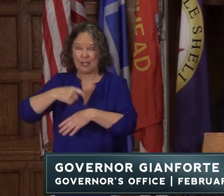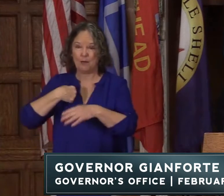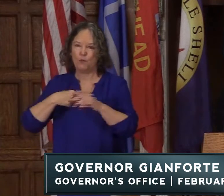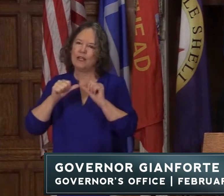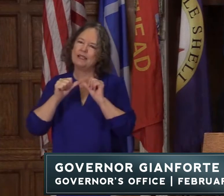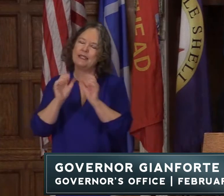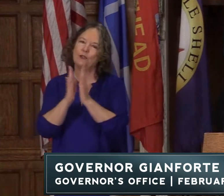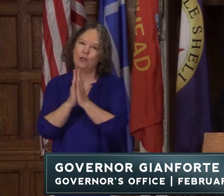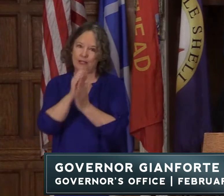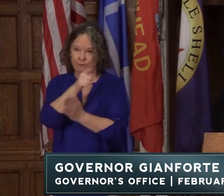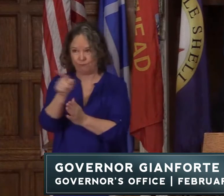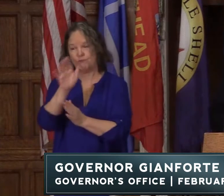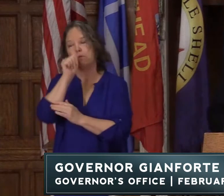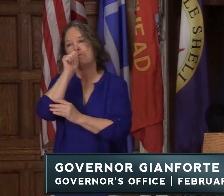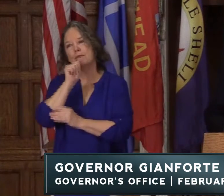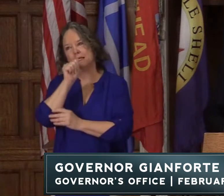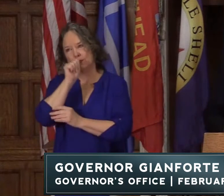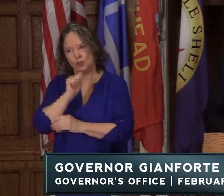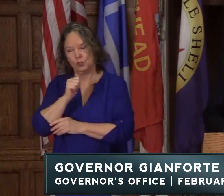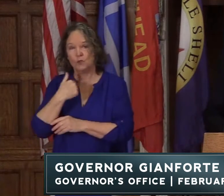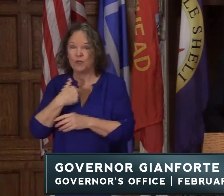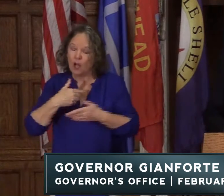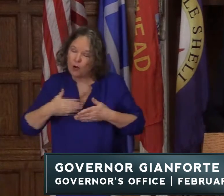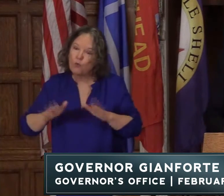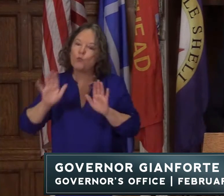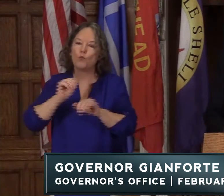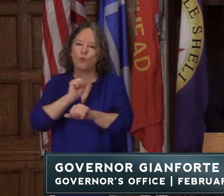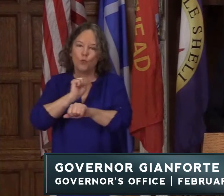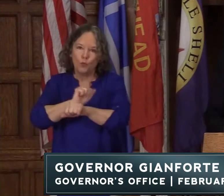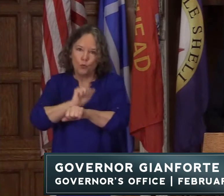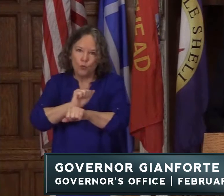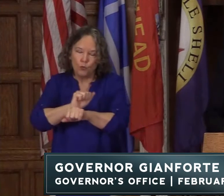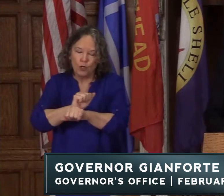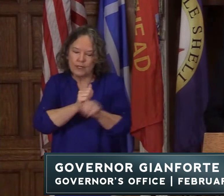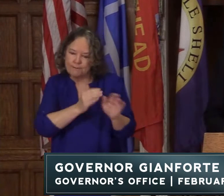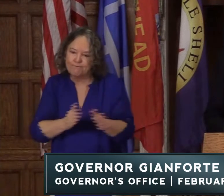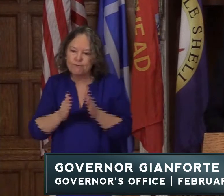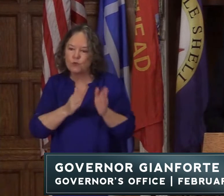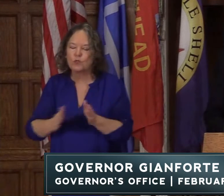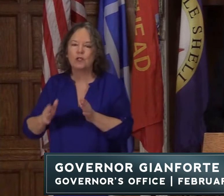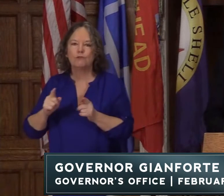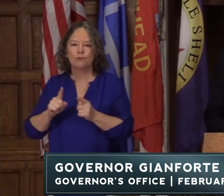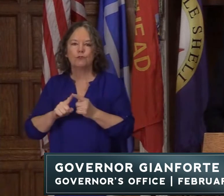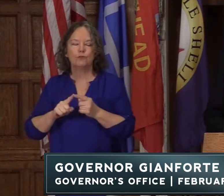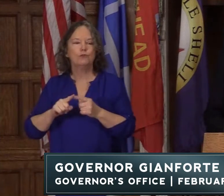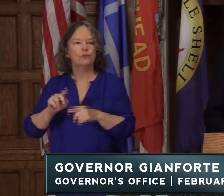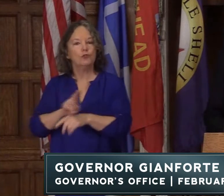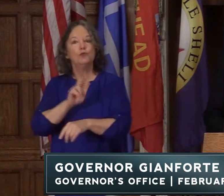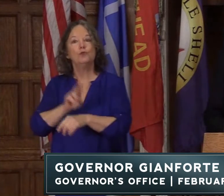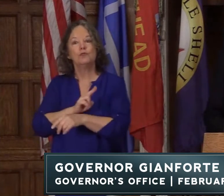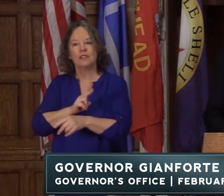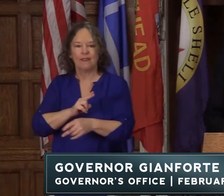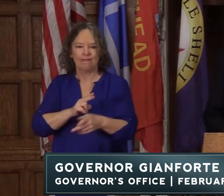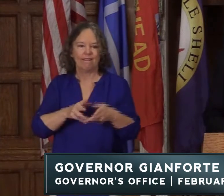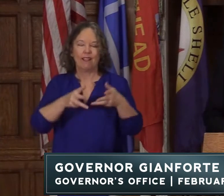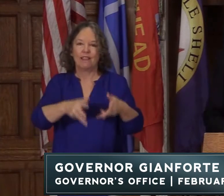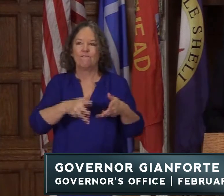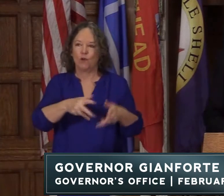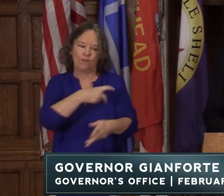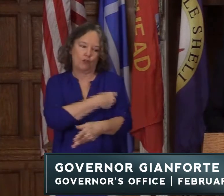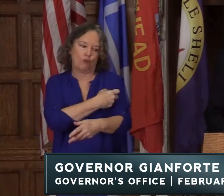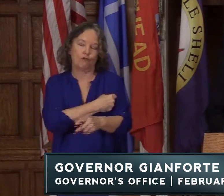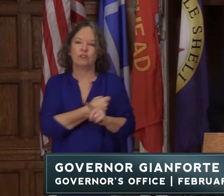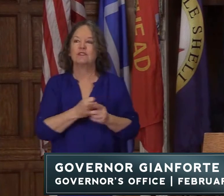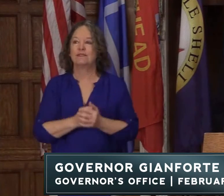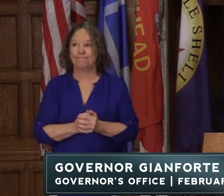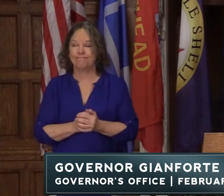Montana's patients as we organize this effort to deploy unused vaccines from CVS and Walgreens.